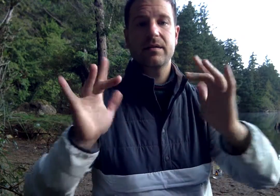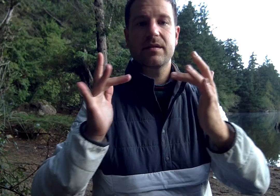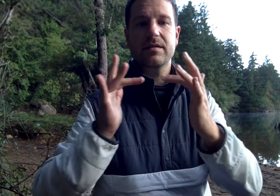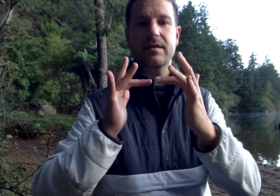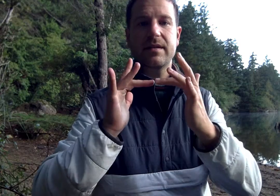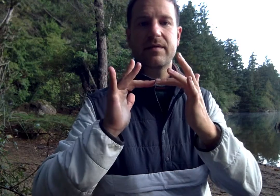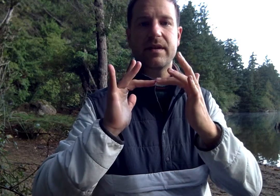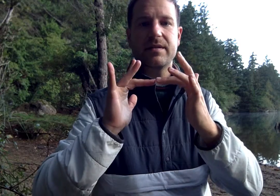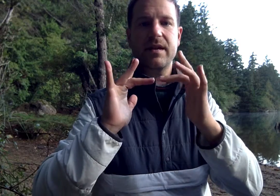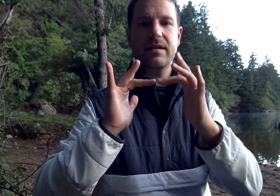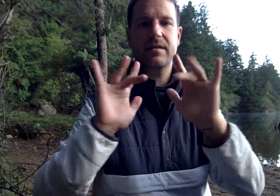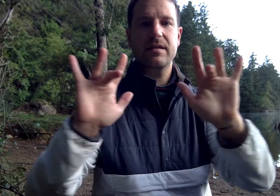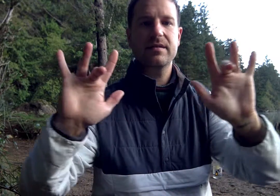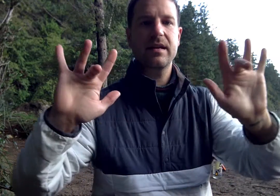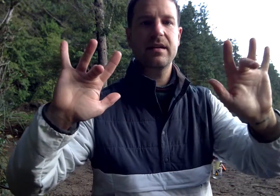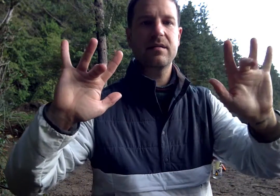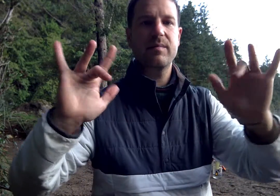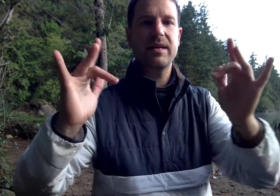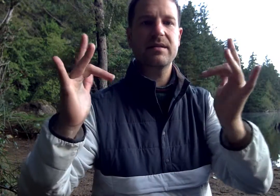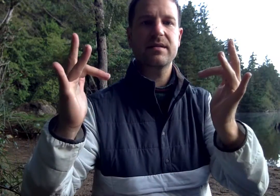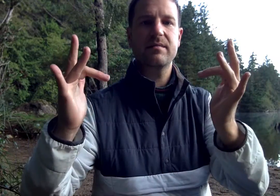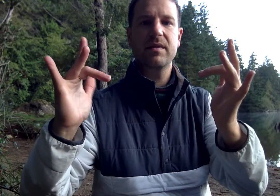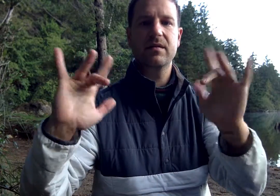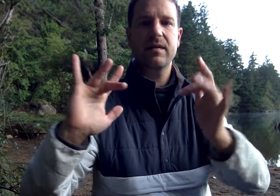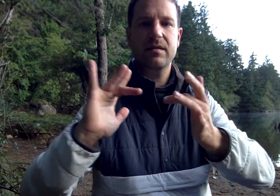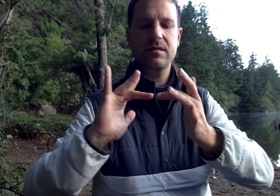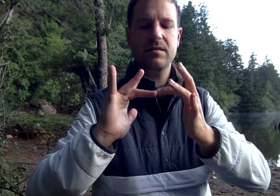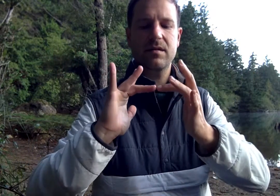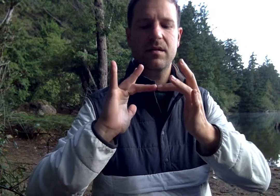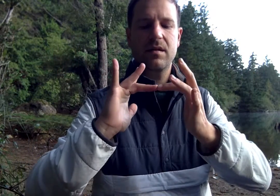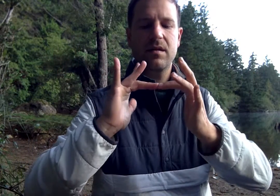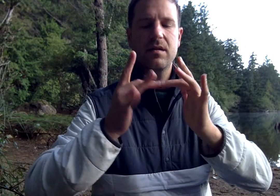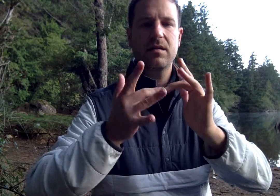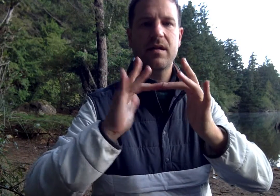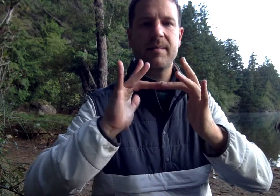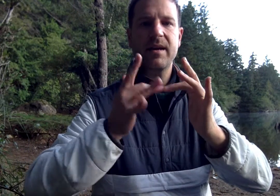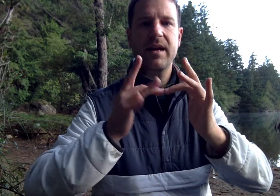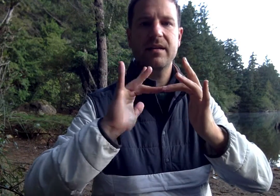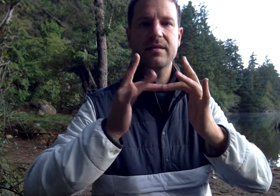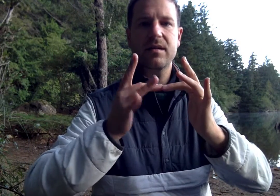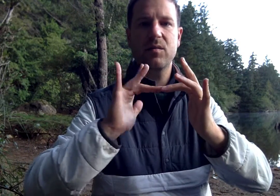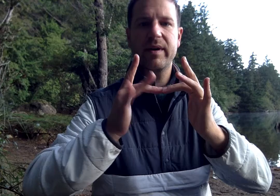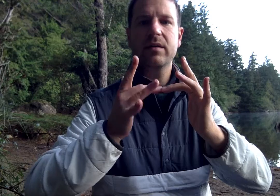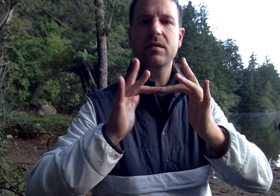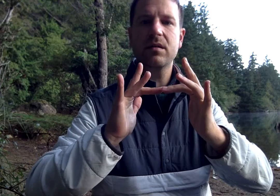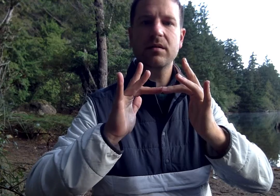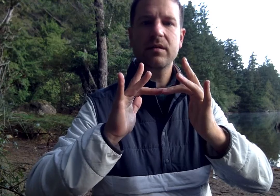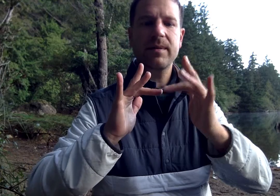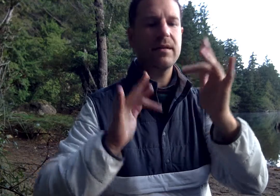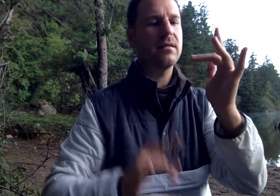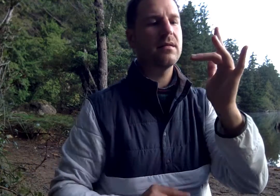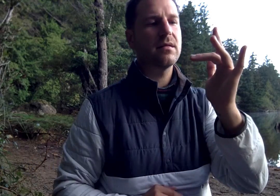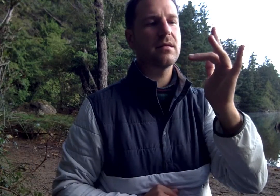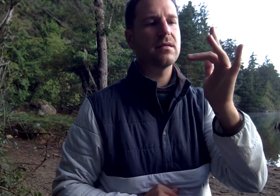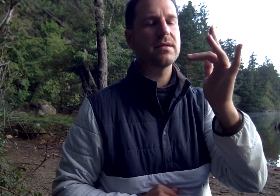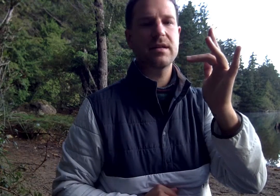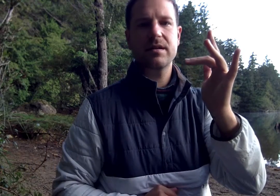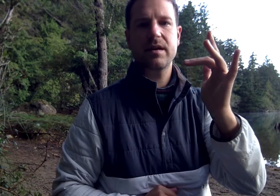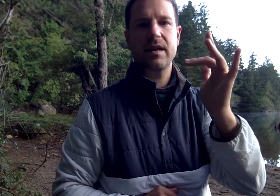also the sign for internet. It's again your bent middle fingers. Your dominant hand is going to wiggle a little bit. Your stationary hand,